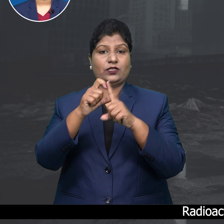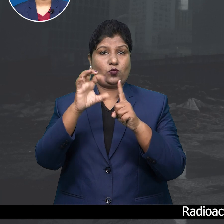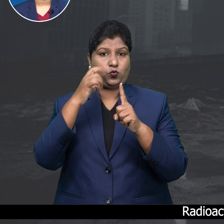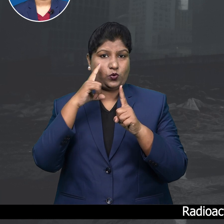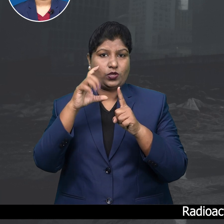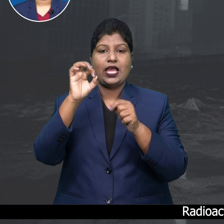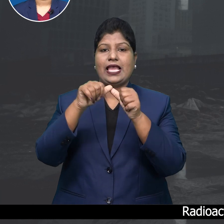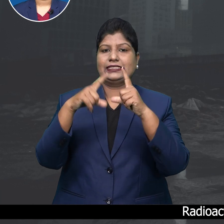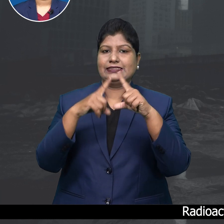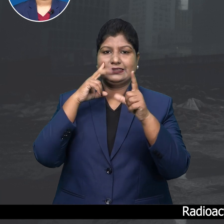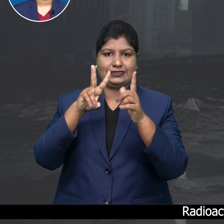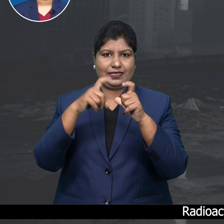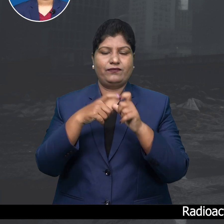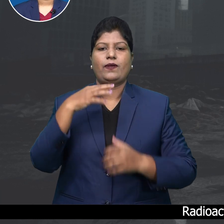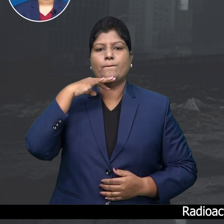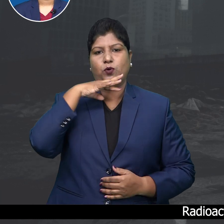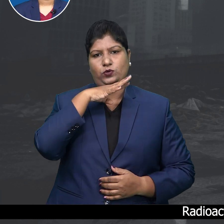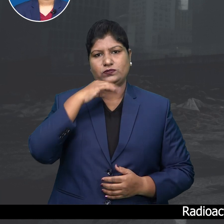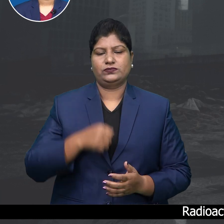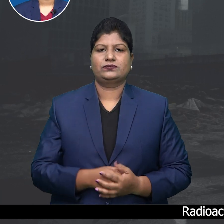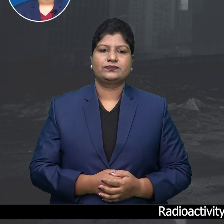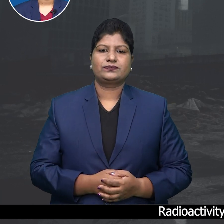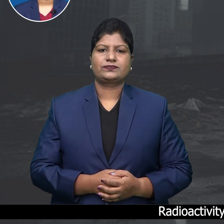Radioactive pollution.